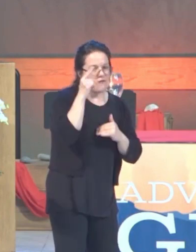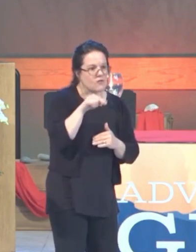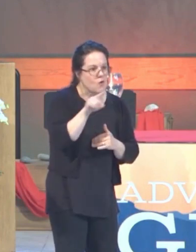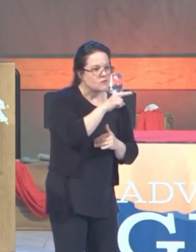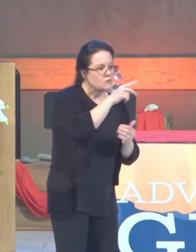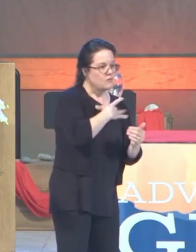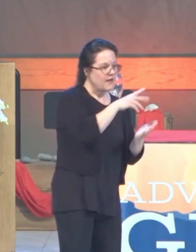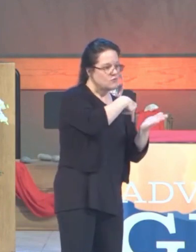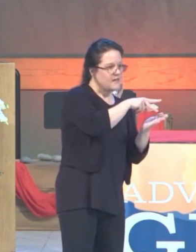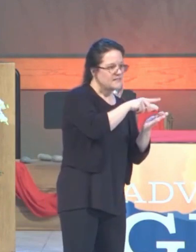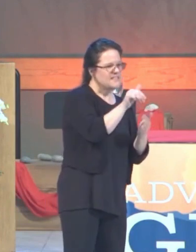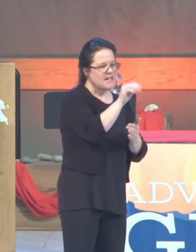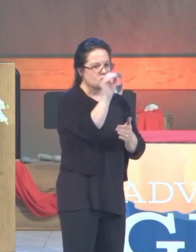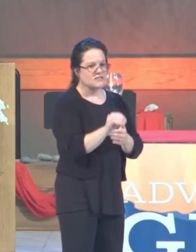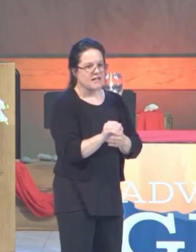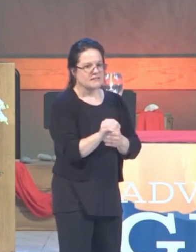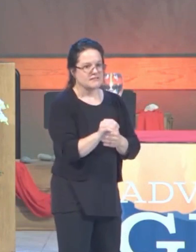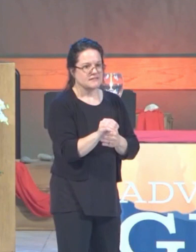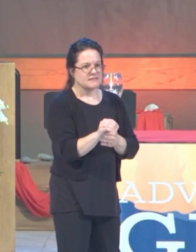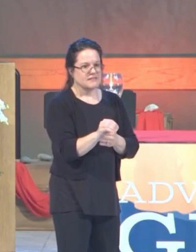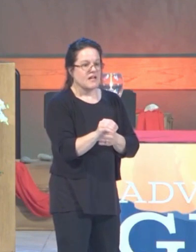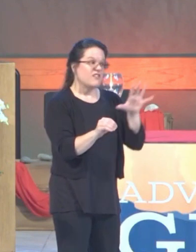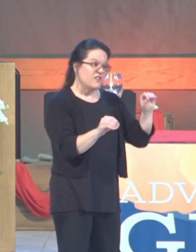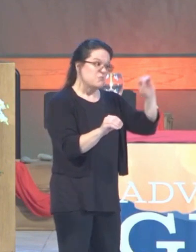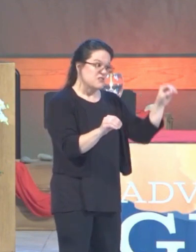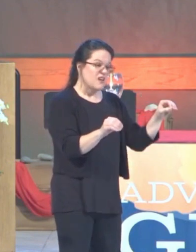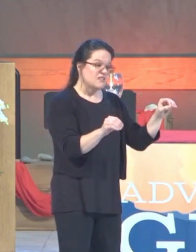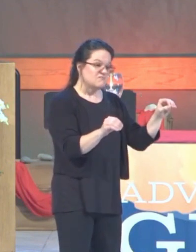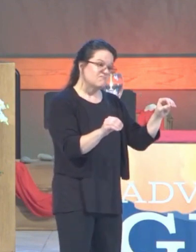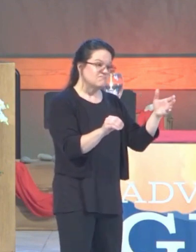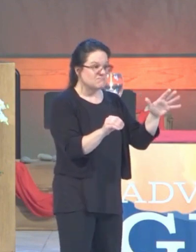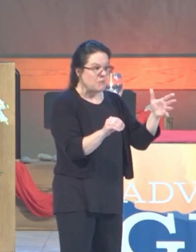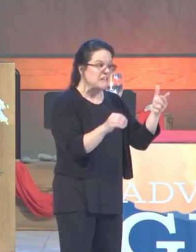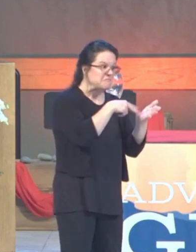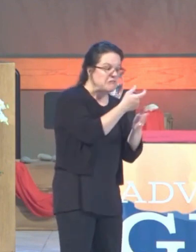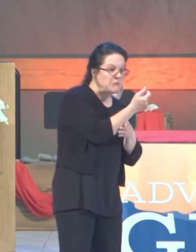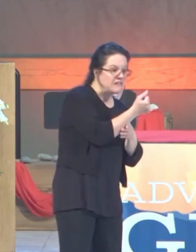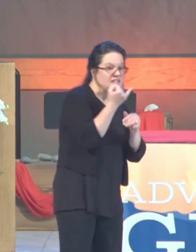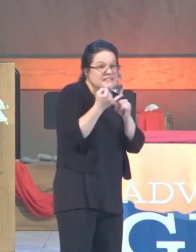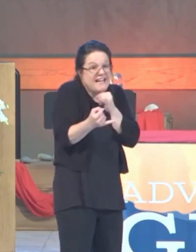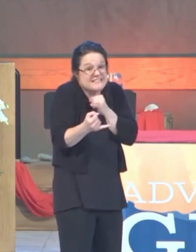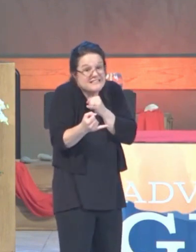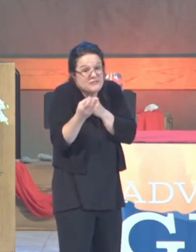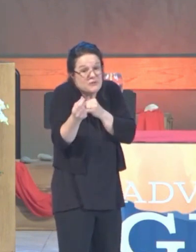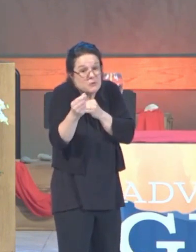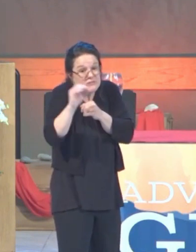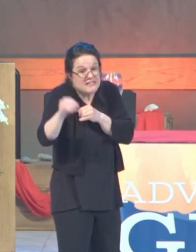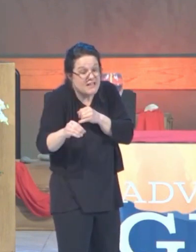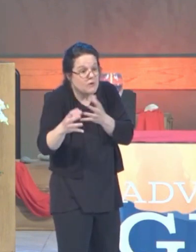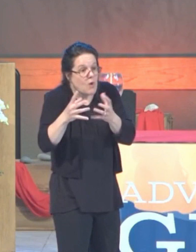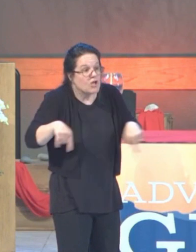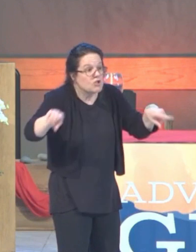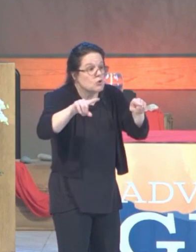are dancers, those 10%, we just need you here right now. The 50% who are like, oh, maybe a little bit. Those last 40%, this is where we want